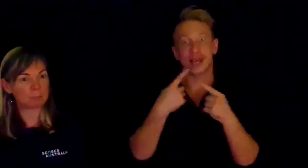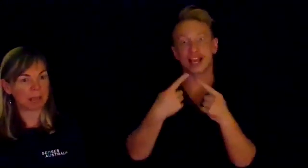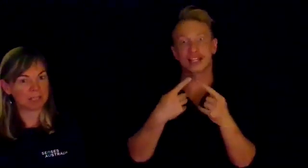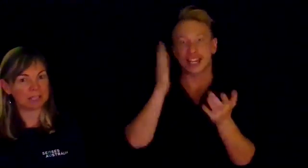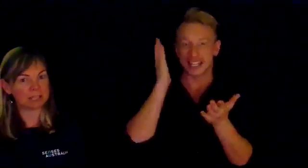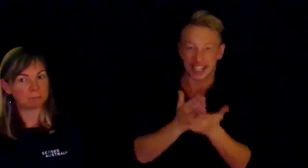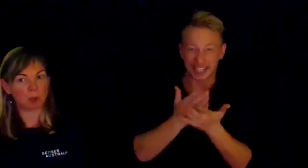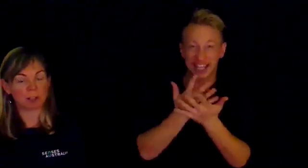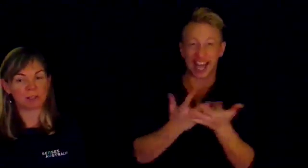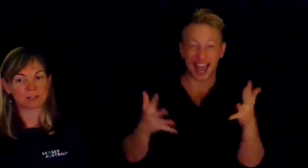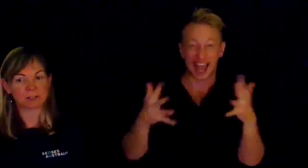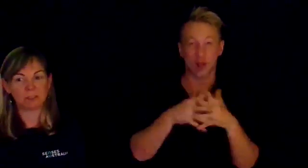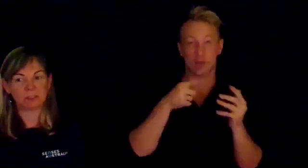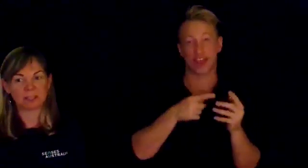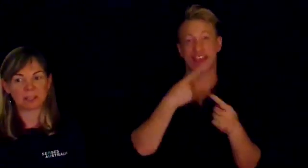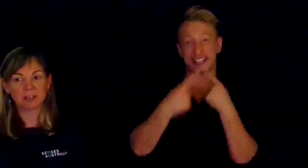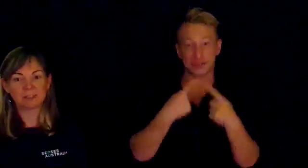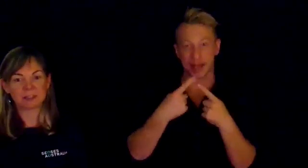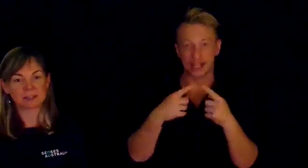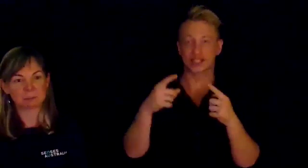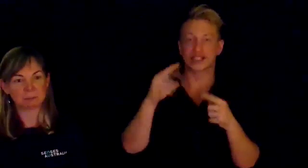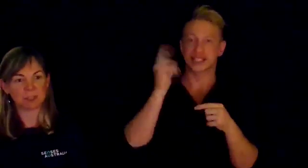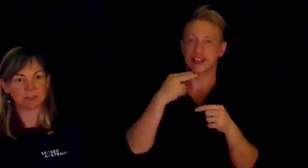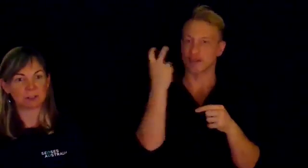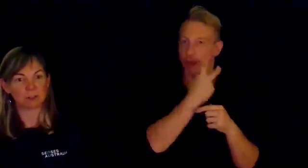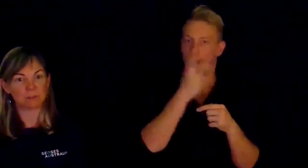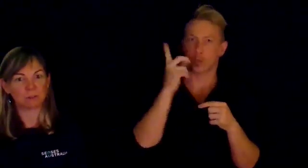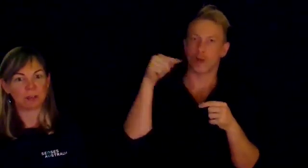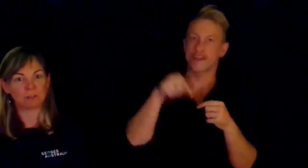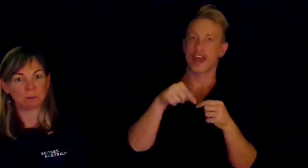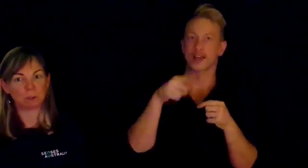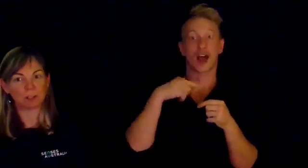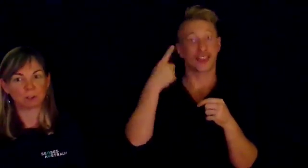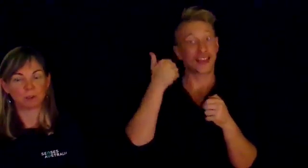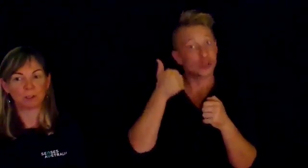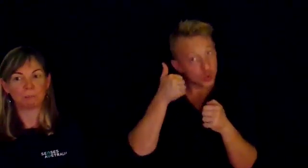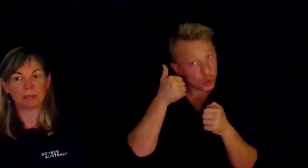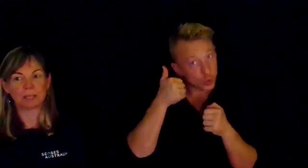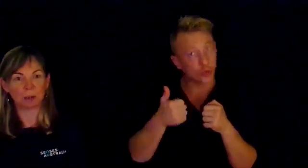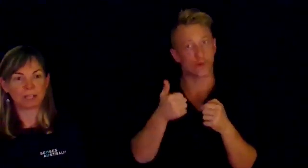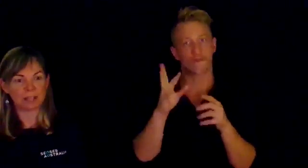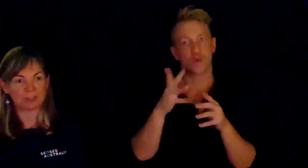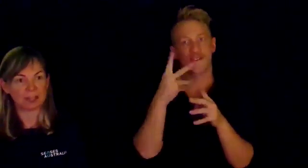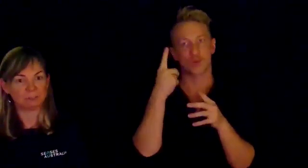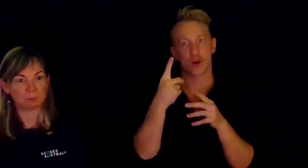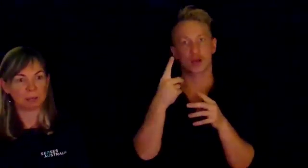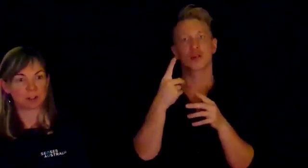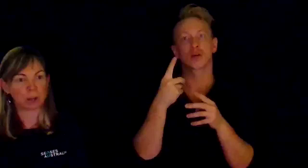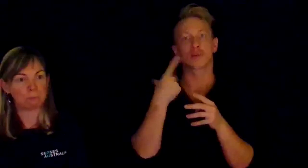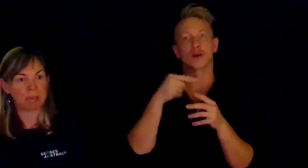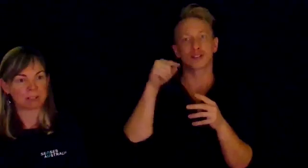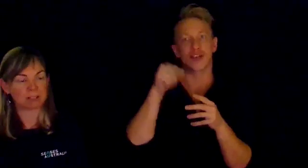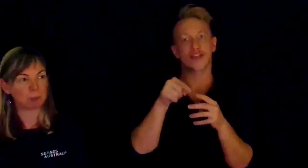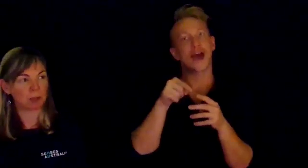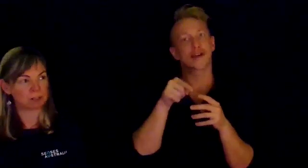they explain their deaf blindness. I think that's something that it's useful for everybody to learn the best way to get that